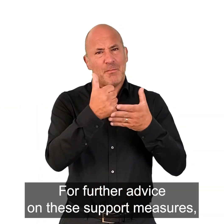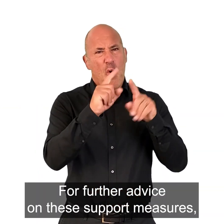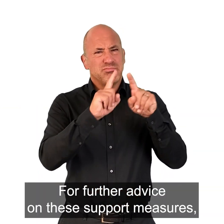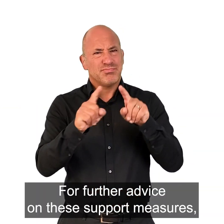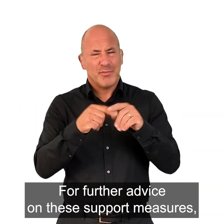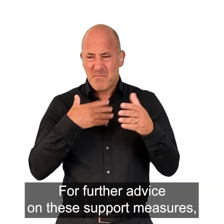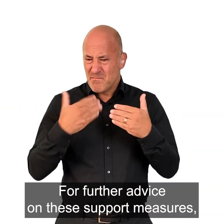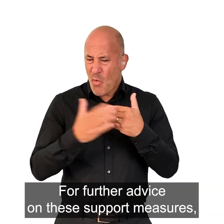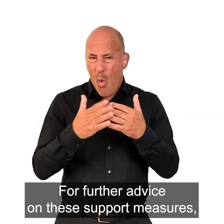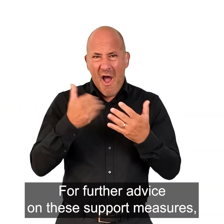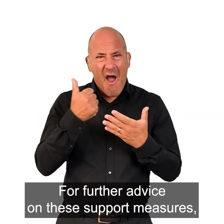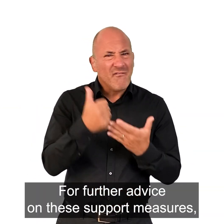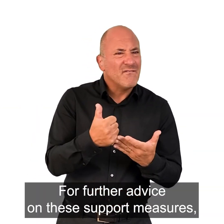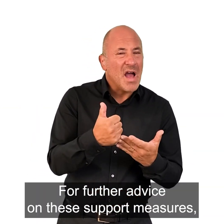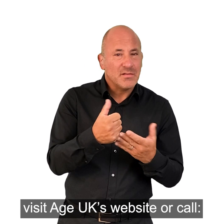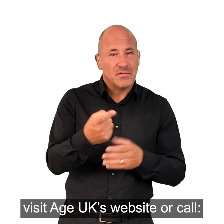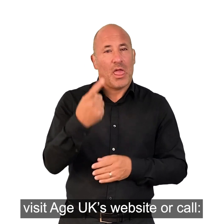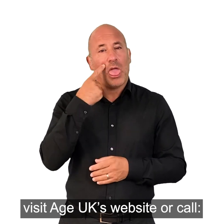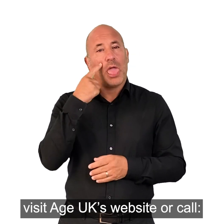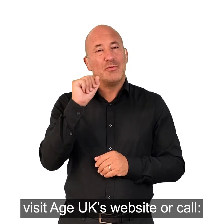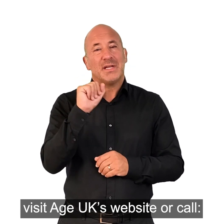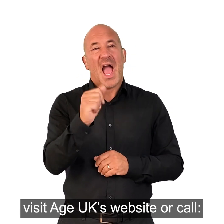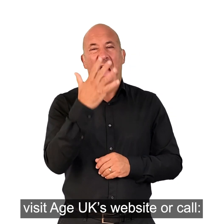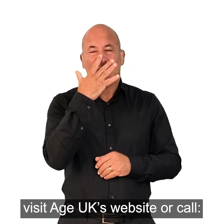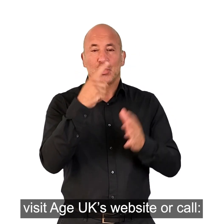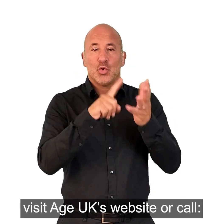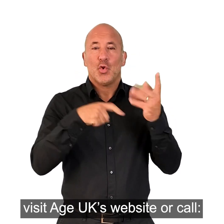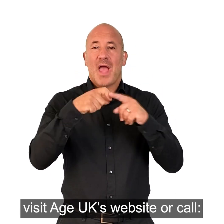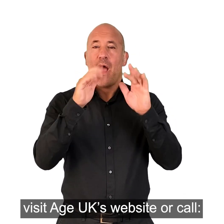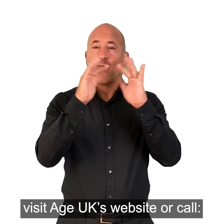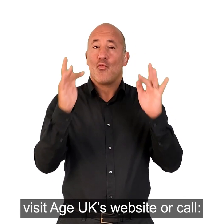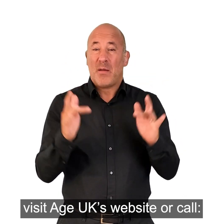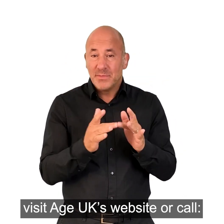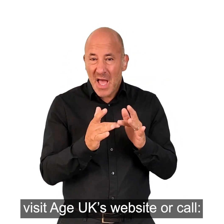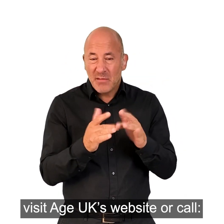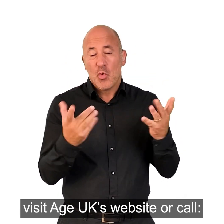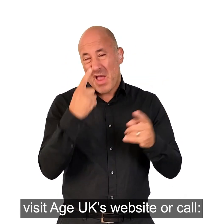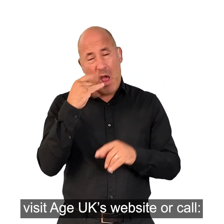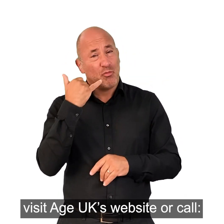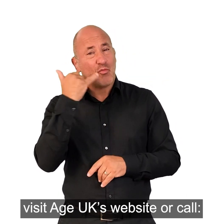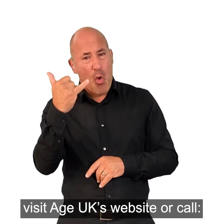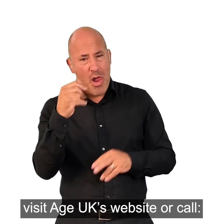For further advice on these support measures, visit Age UK's website or call